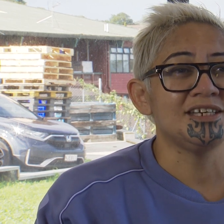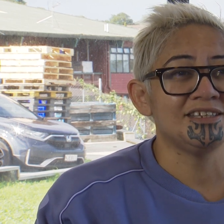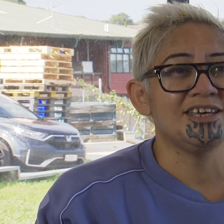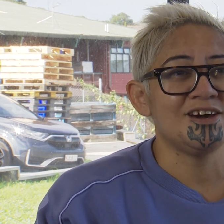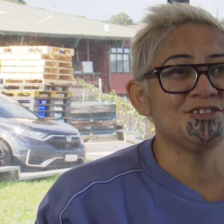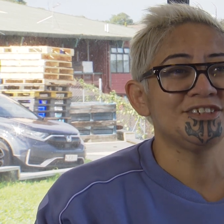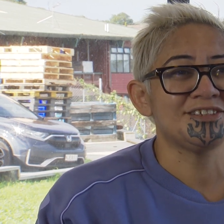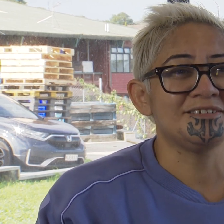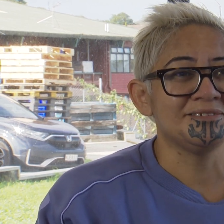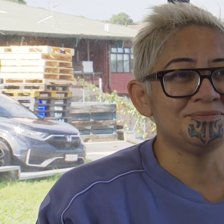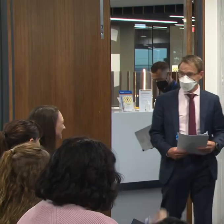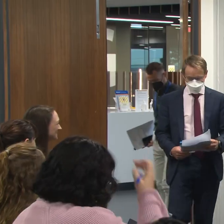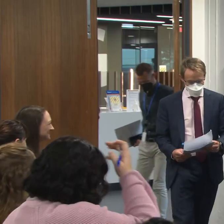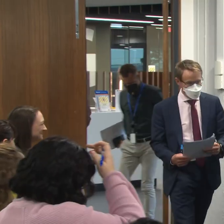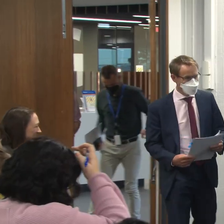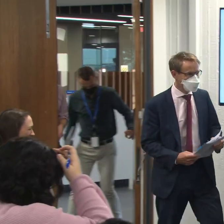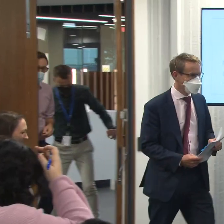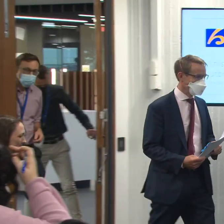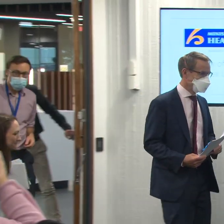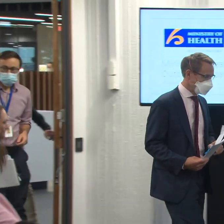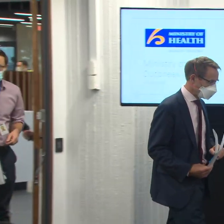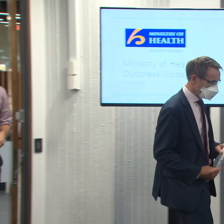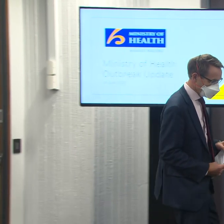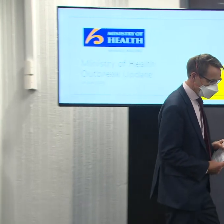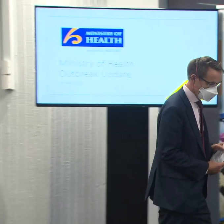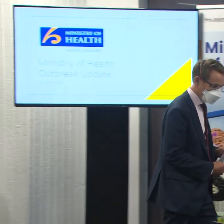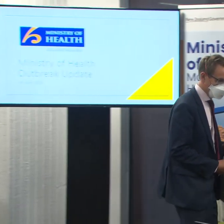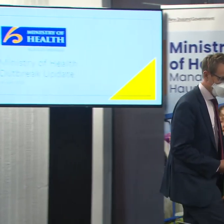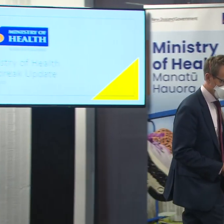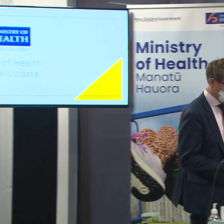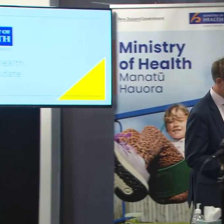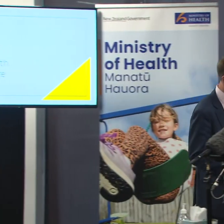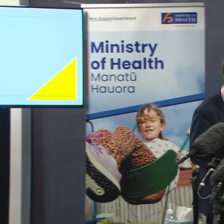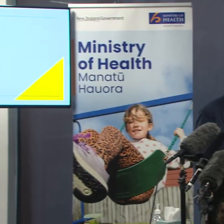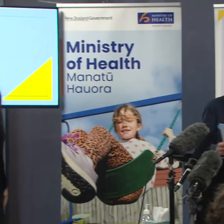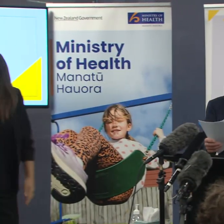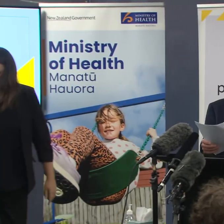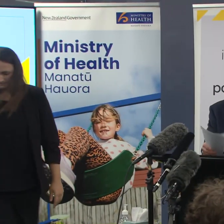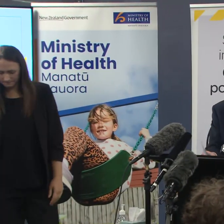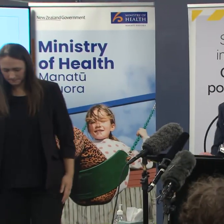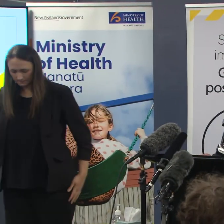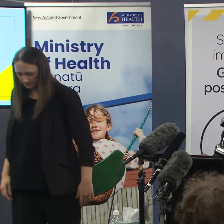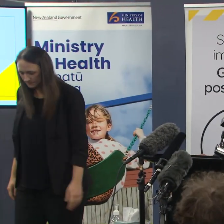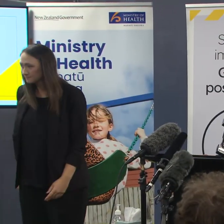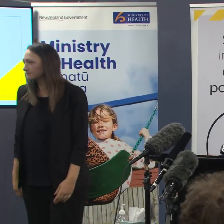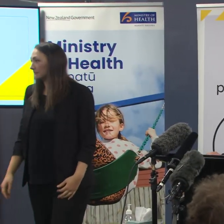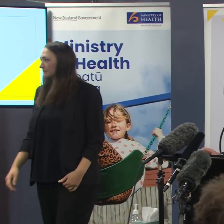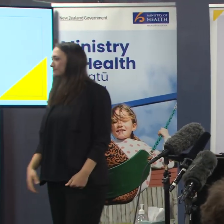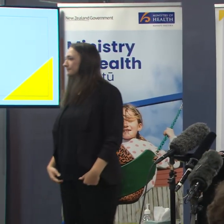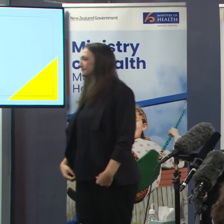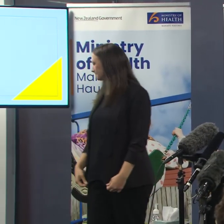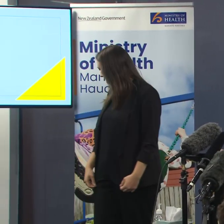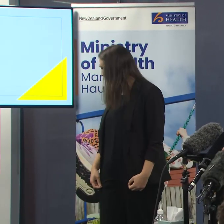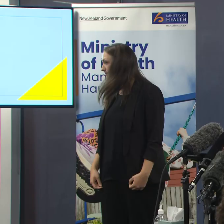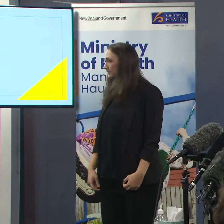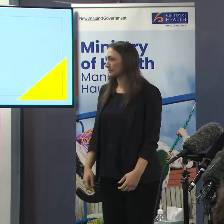to get their health checks done. Hei tā te kaiwhakahaere take haura a tākuta Bloomfield, ko te taru tāwhiti te mea e karere haere i